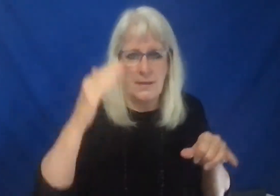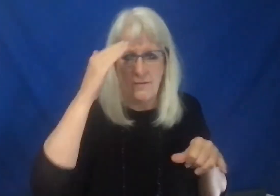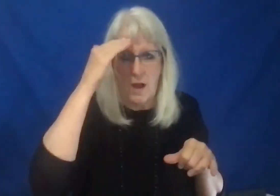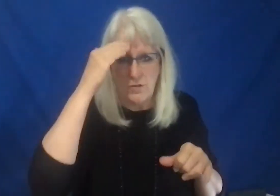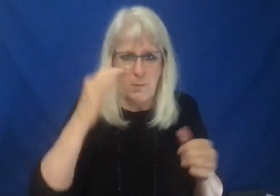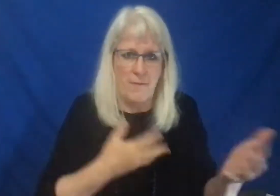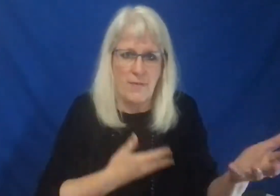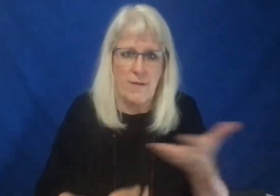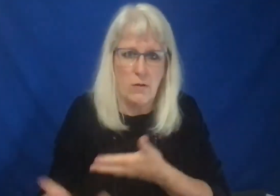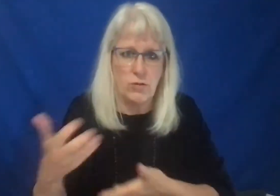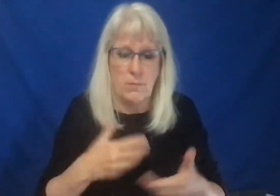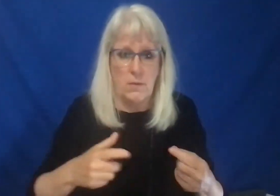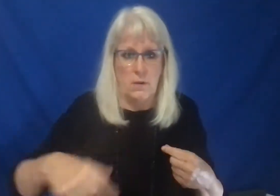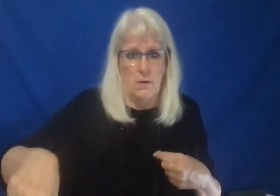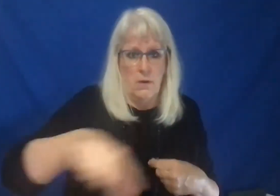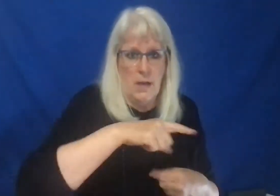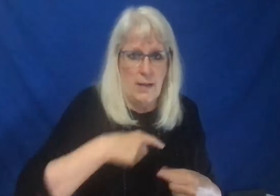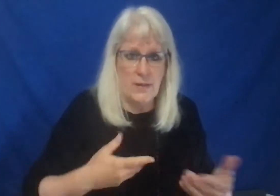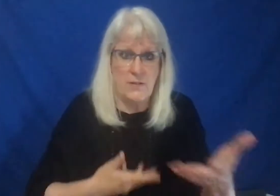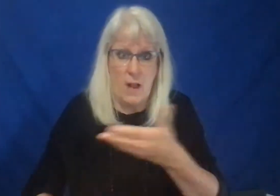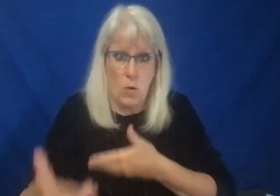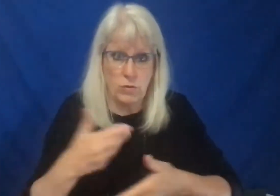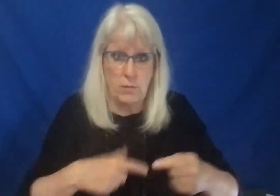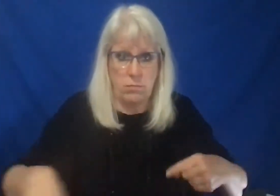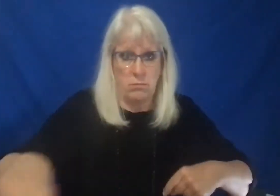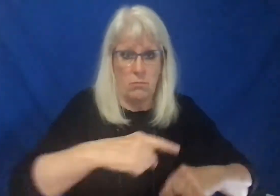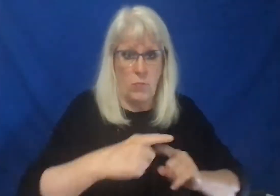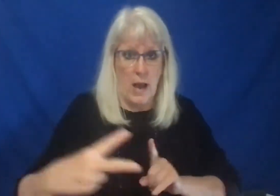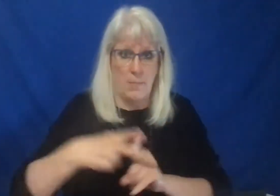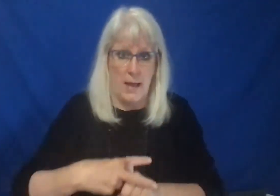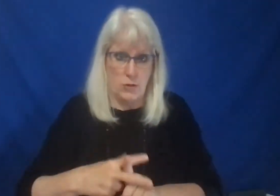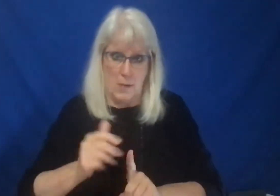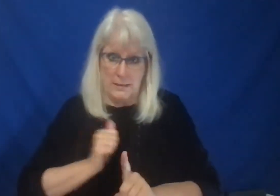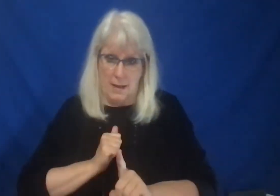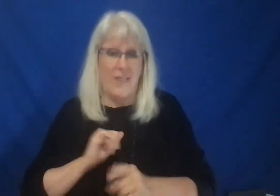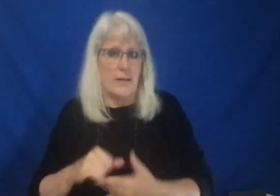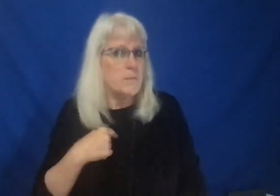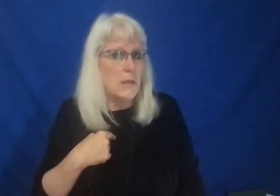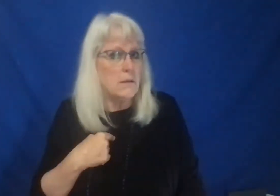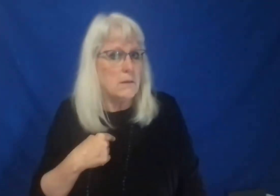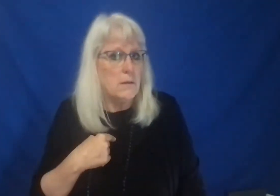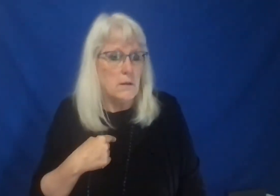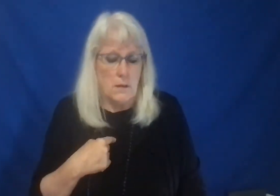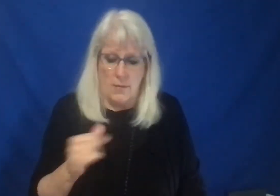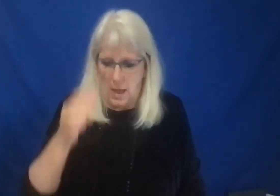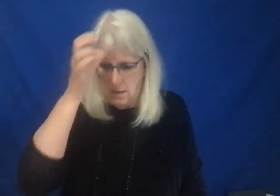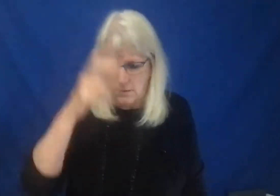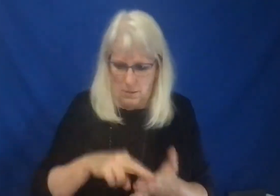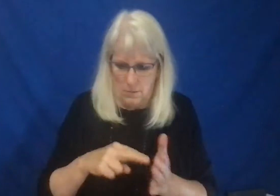So the fellowship in this sense, when I'm applying it to myself, is me. And what this concept means to me is that I am responsible for my